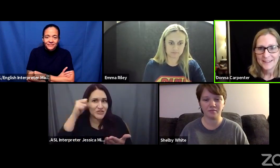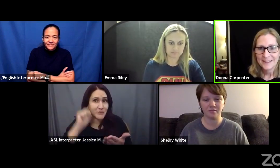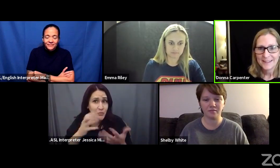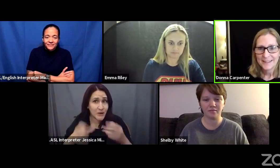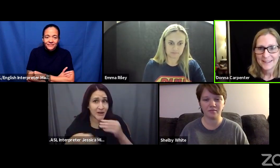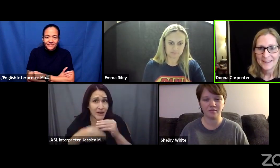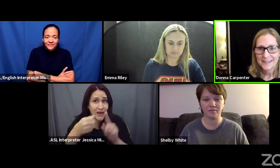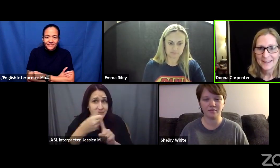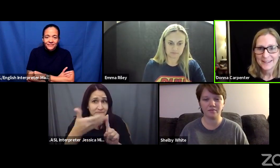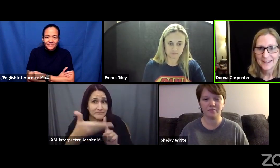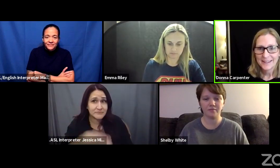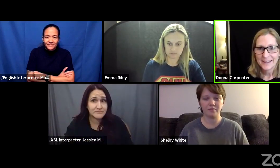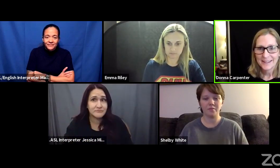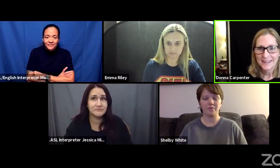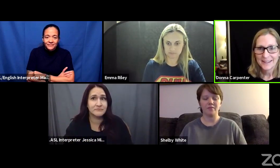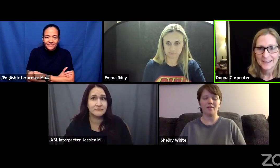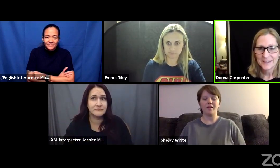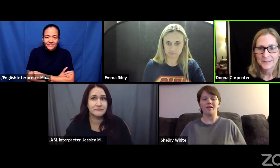that?